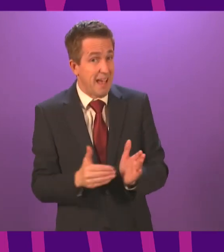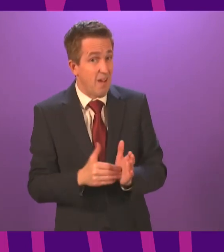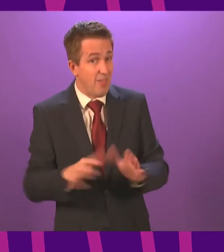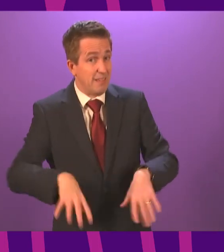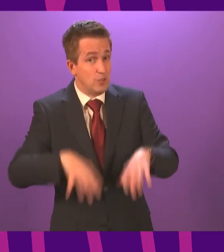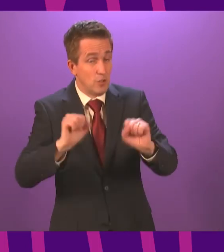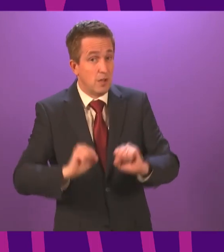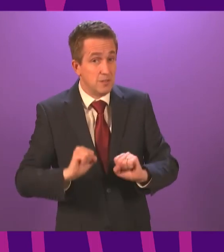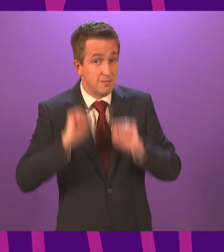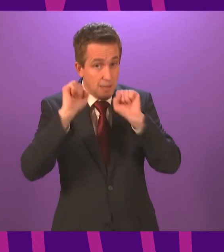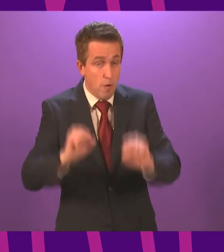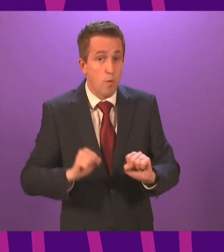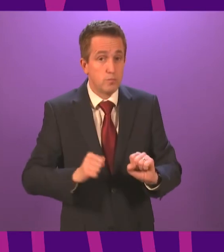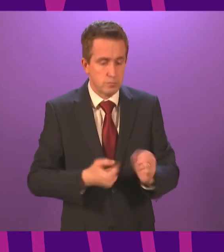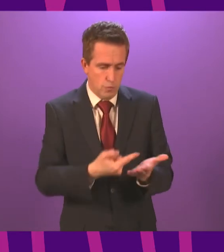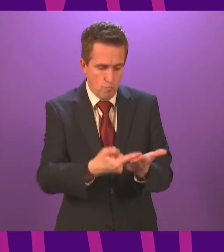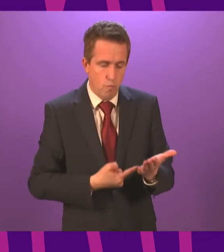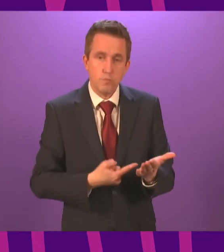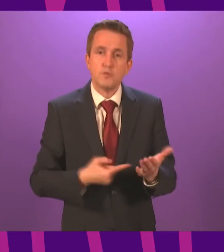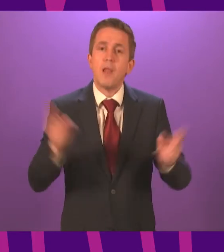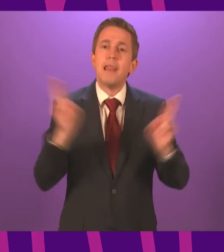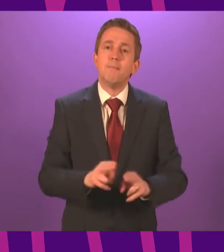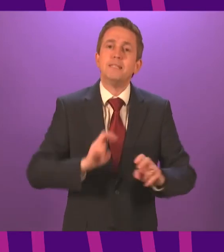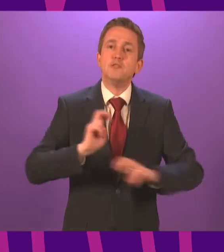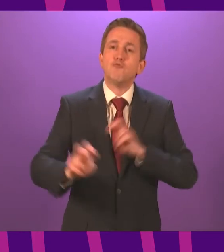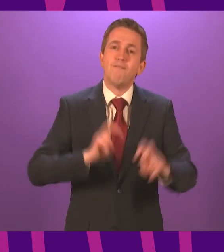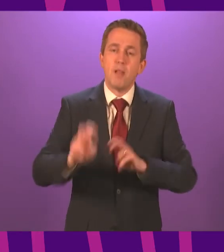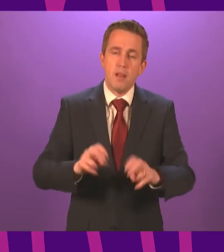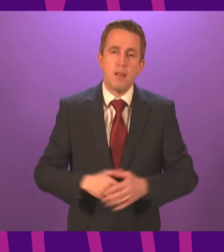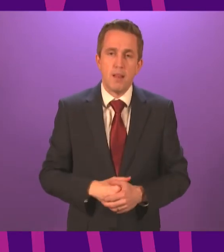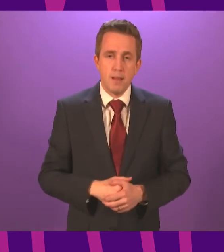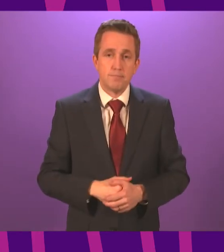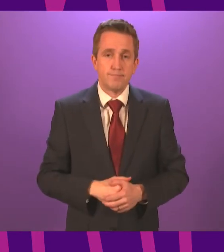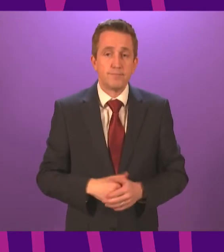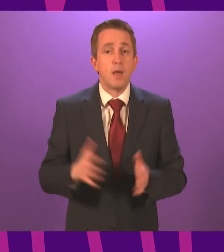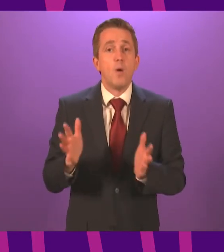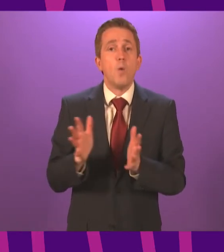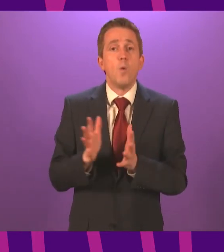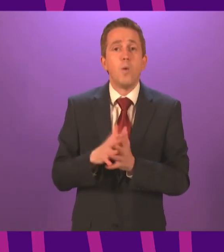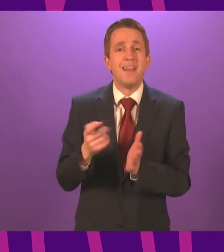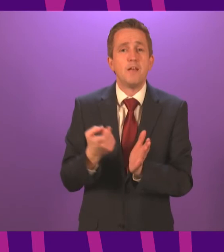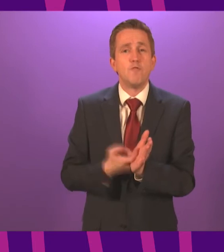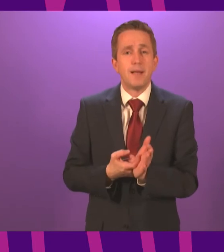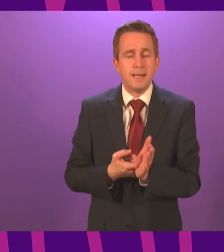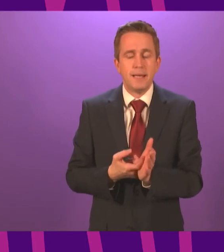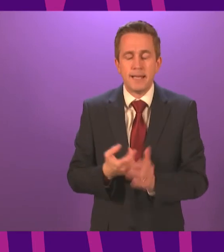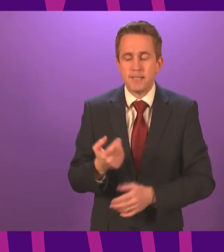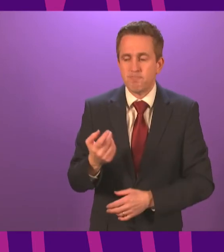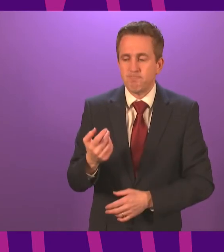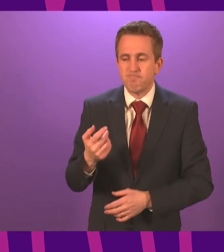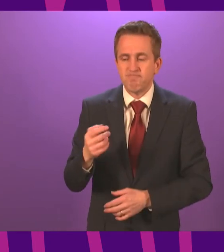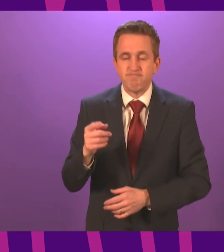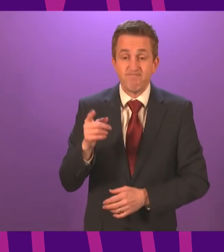introduce restrictive measures on travel. And Willie Rennie, I think rightly so in his contribution, acknowledged